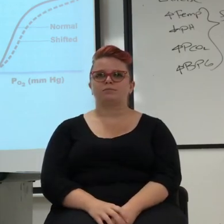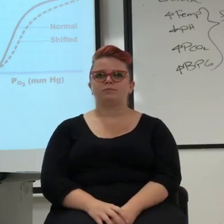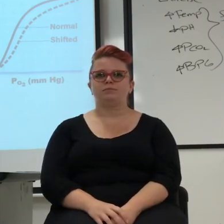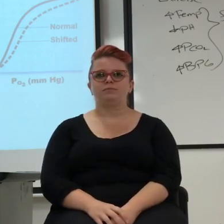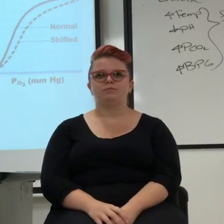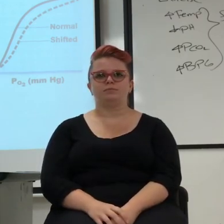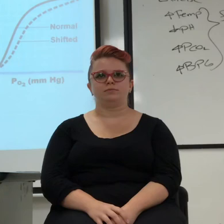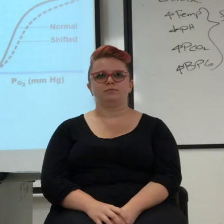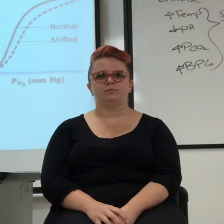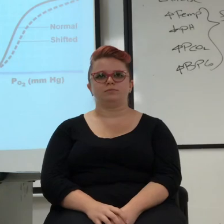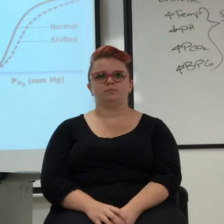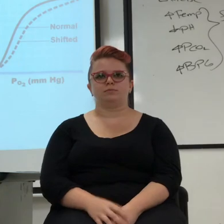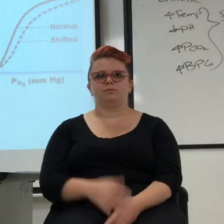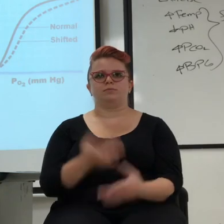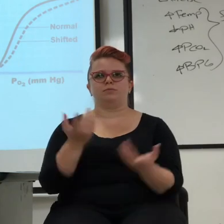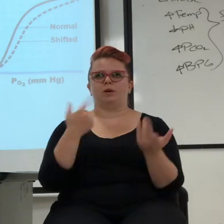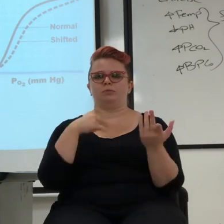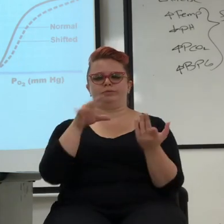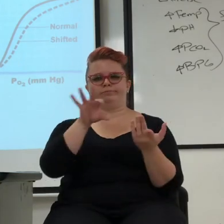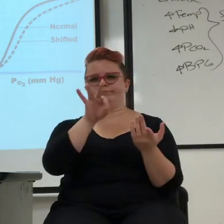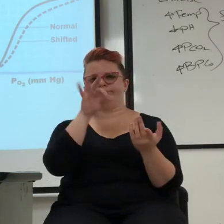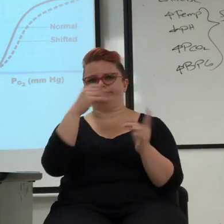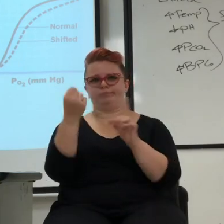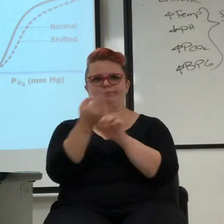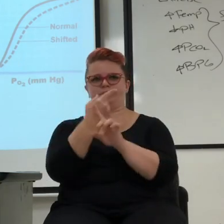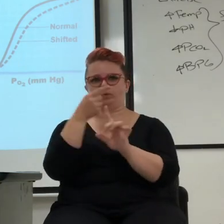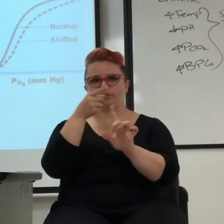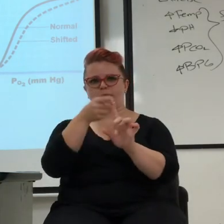If I just pick a point.